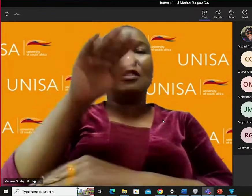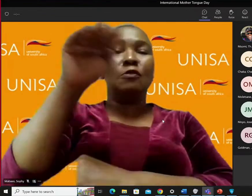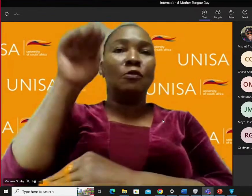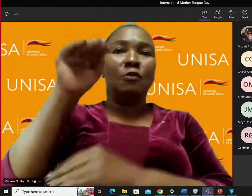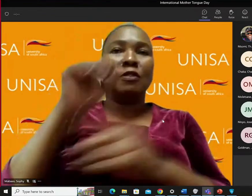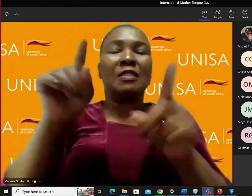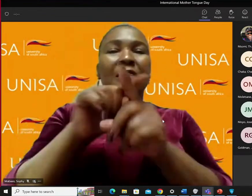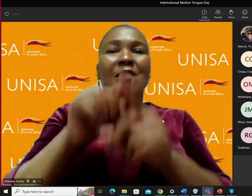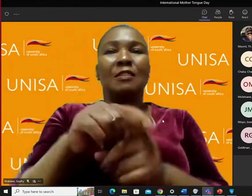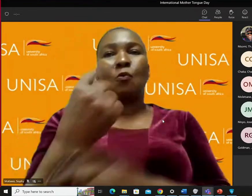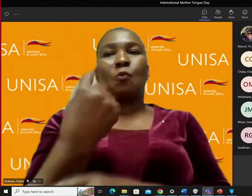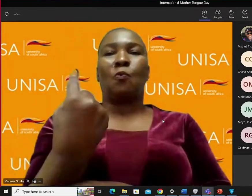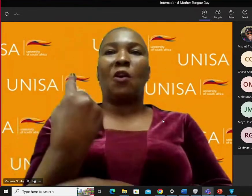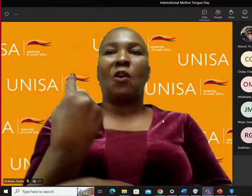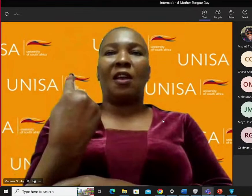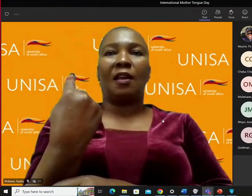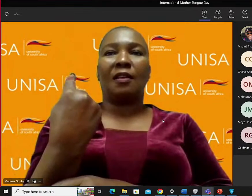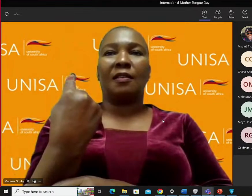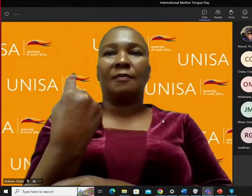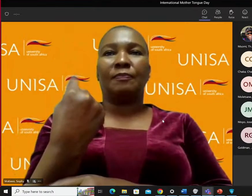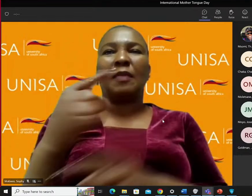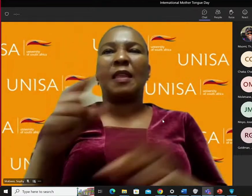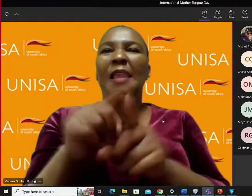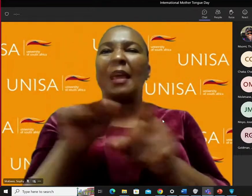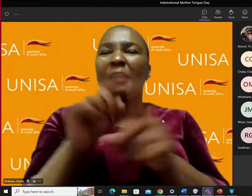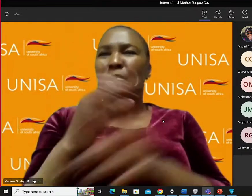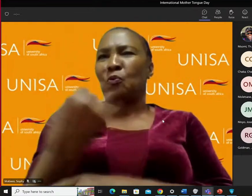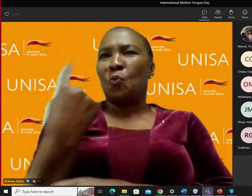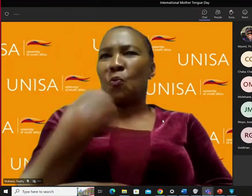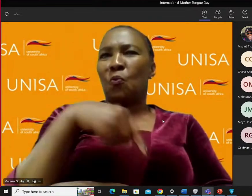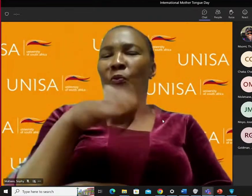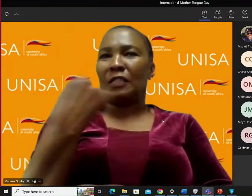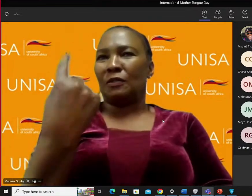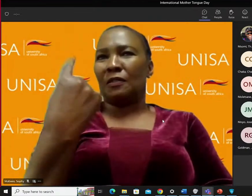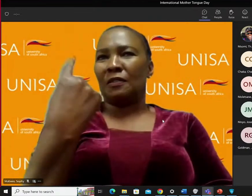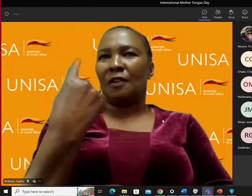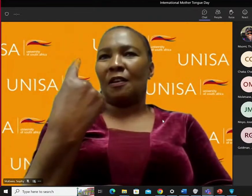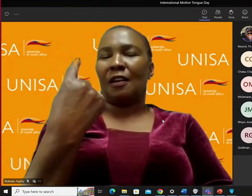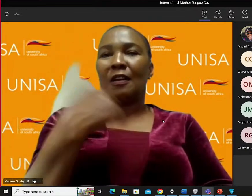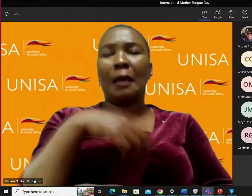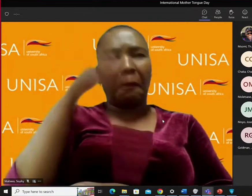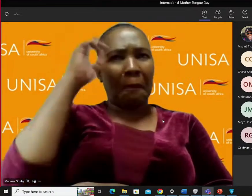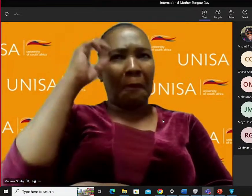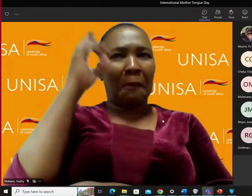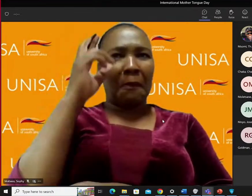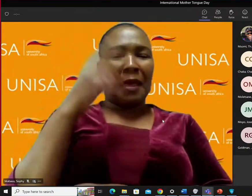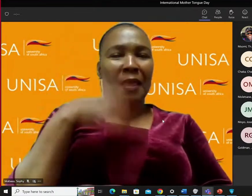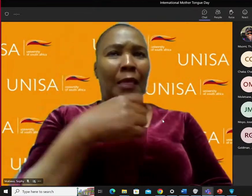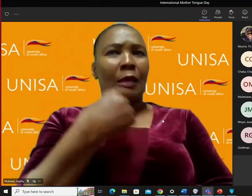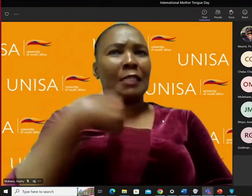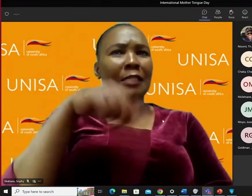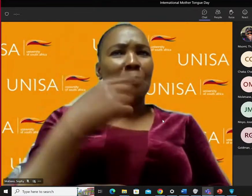Simunye, just like Simunye. If some of you remember, we are one.